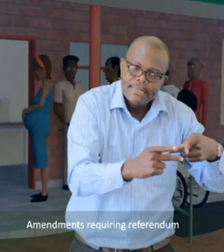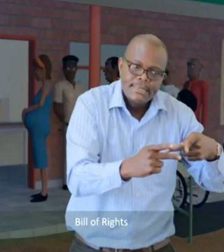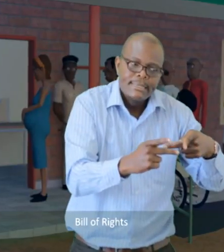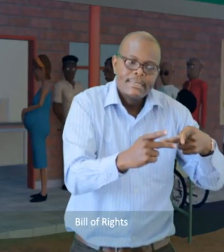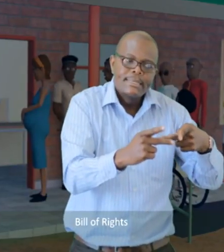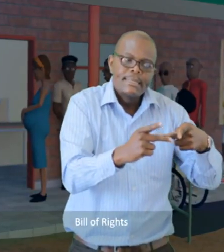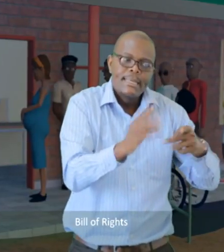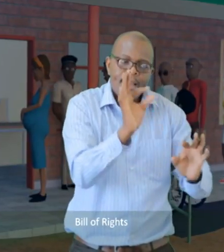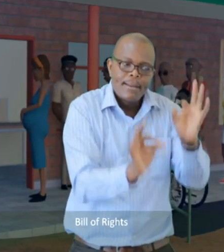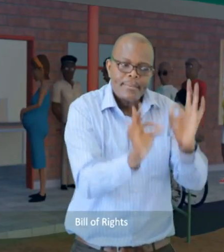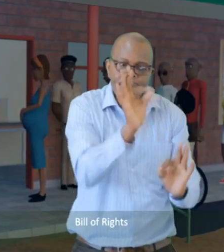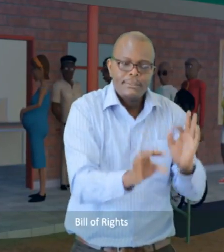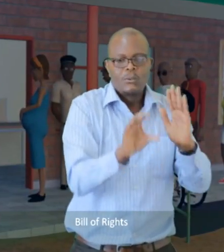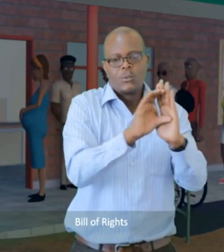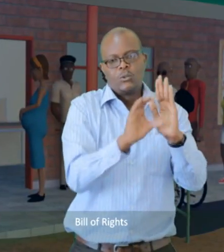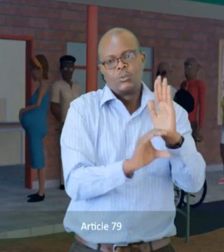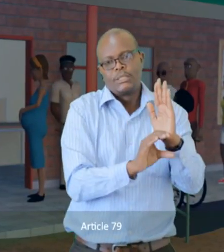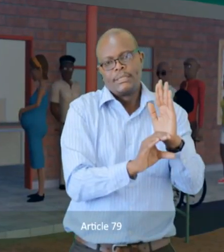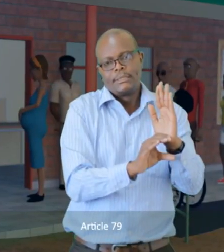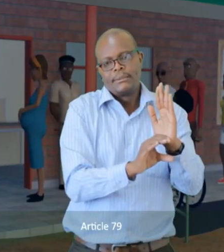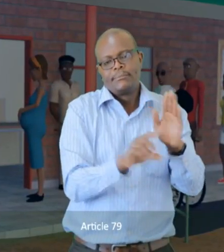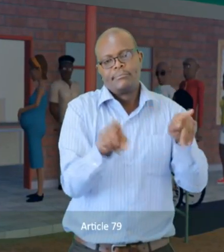Bill of Rights. Article 79.